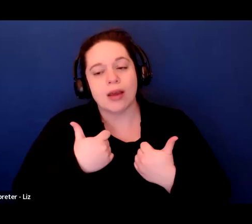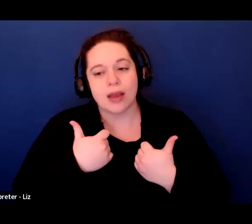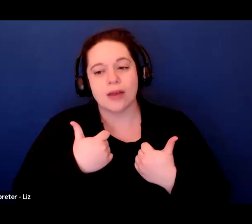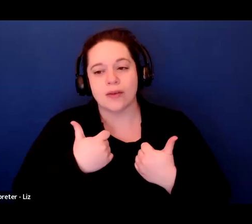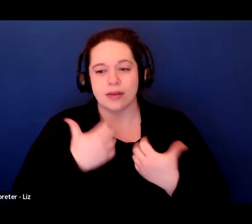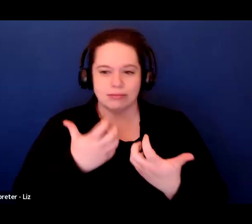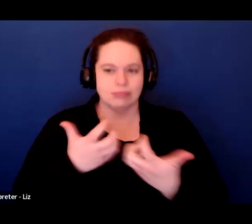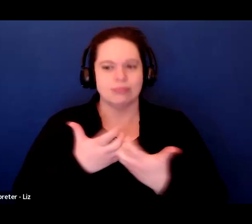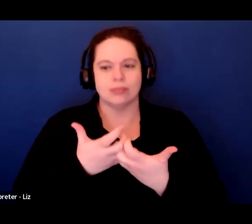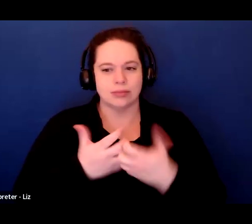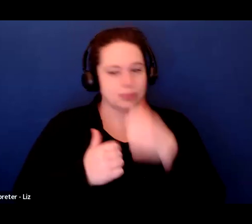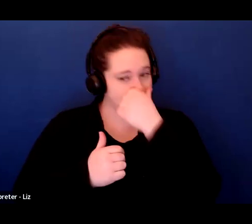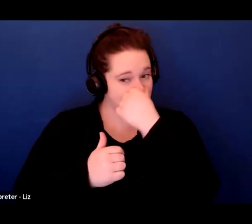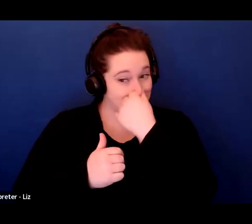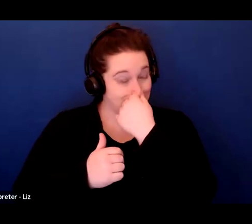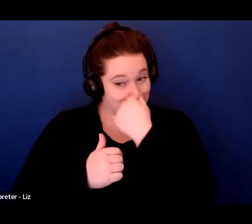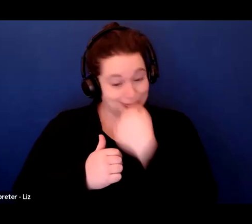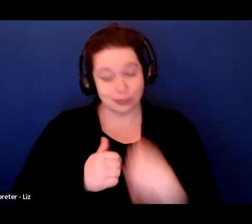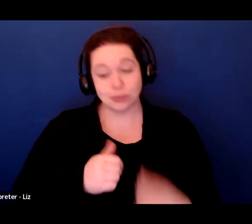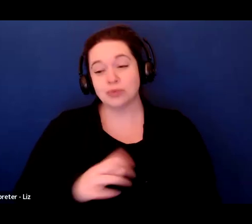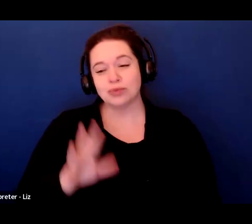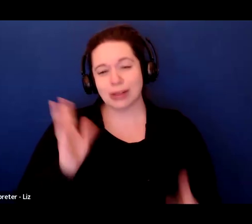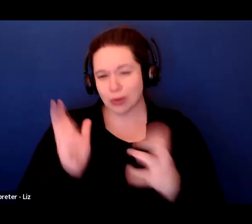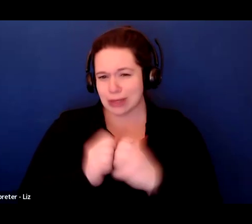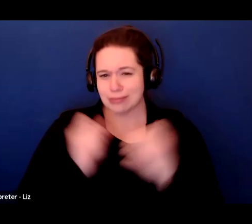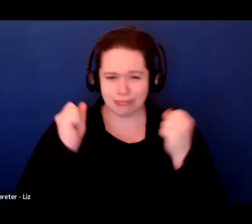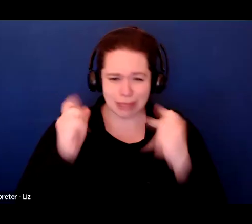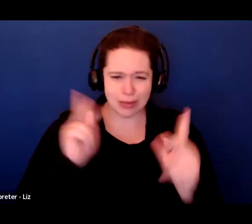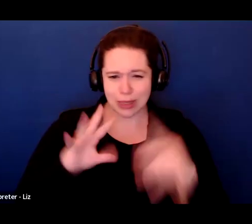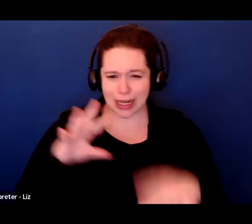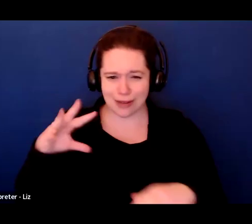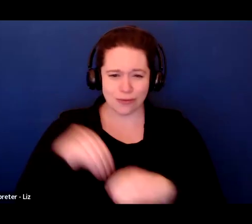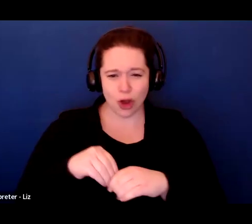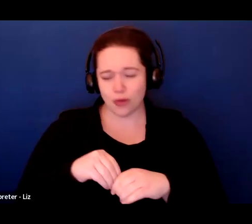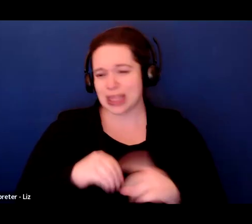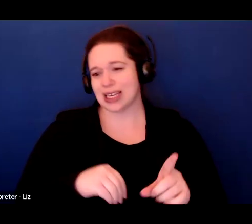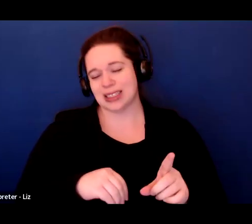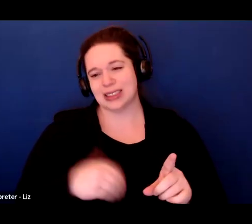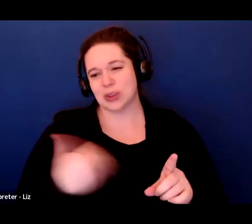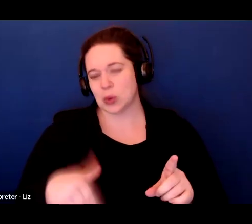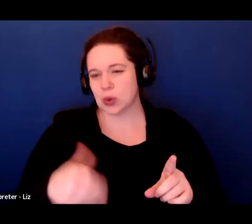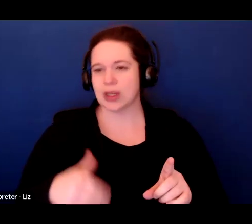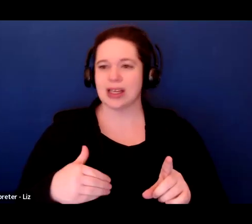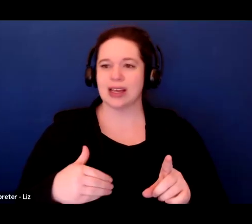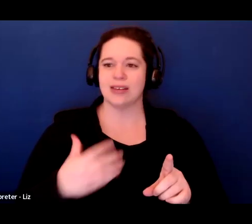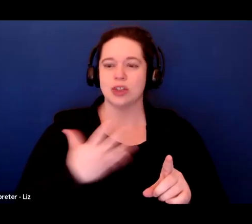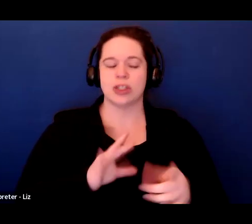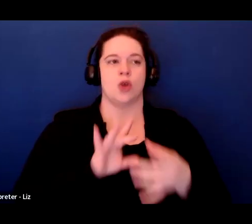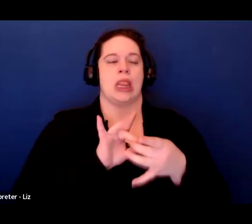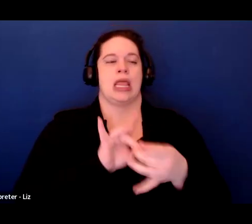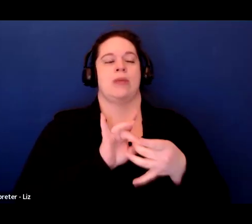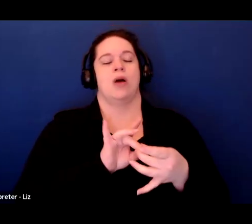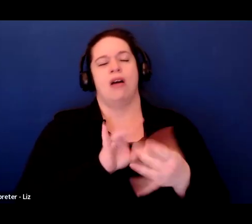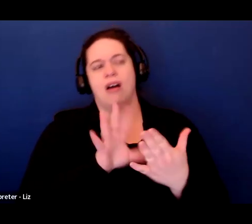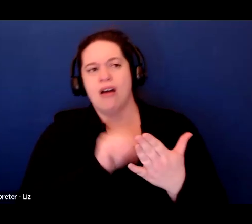And I've talked to so many people that have been involved in this and have just found so much relatable